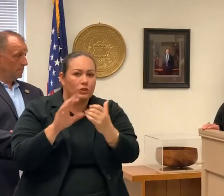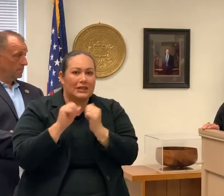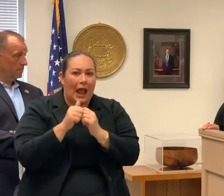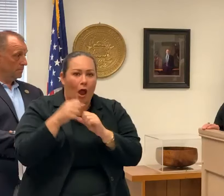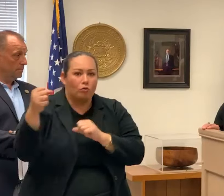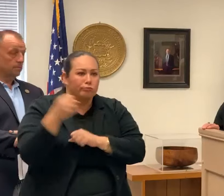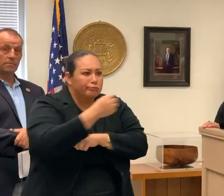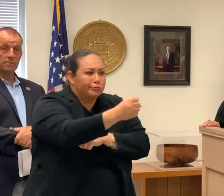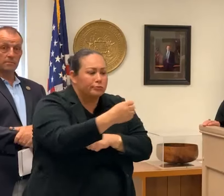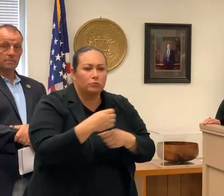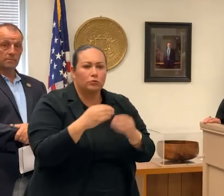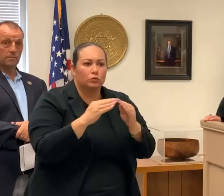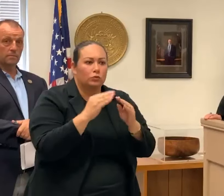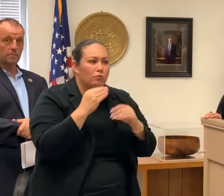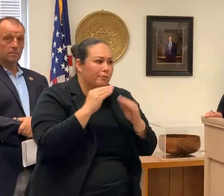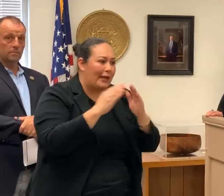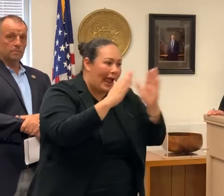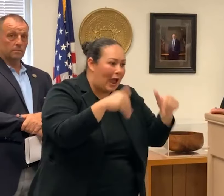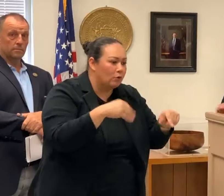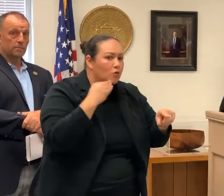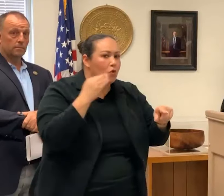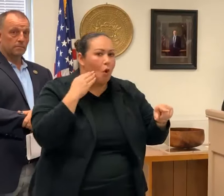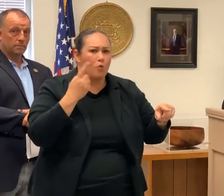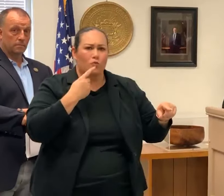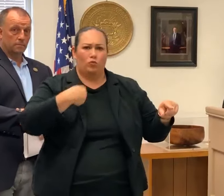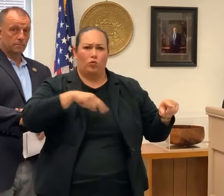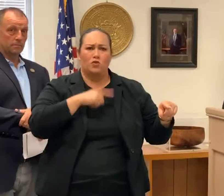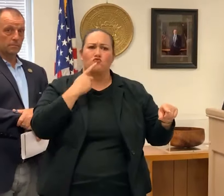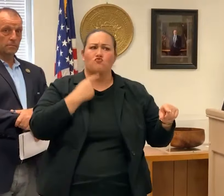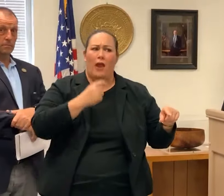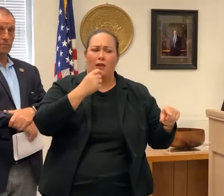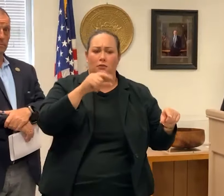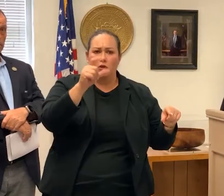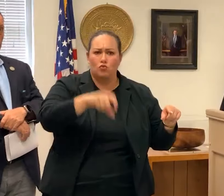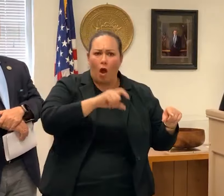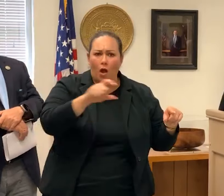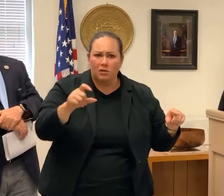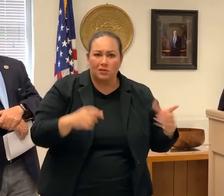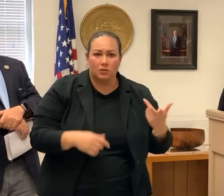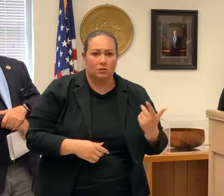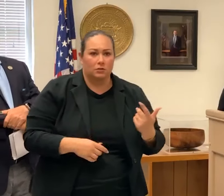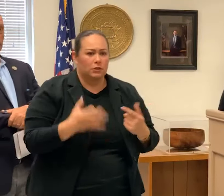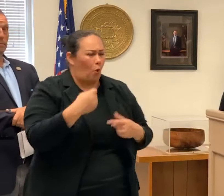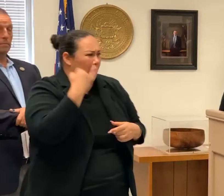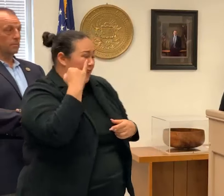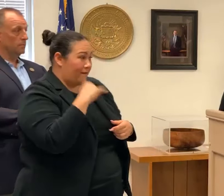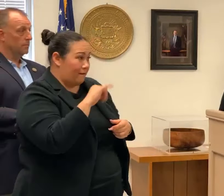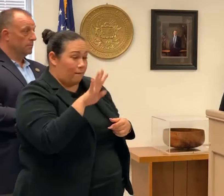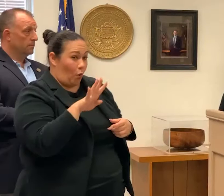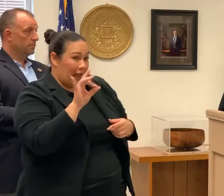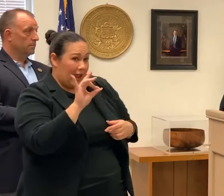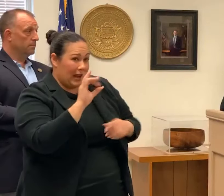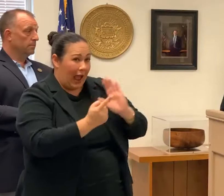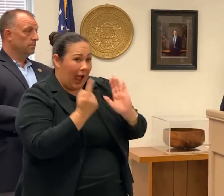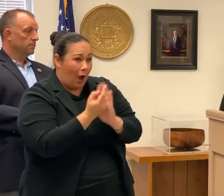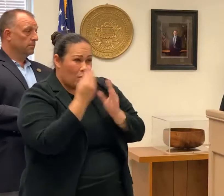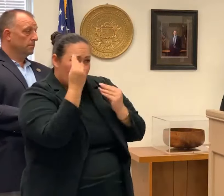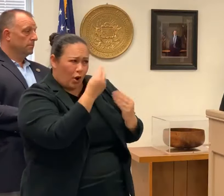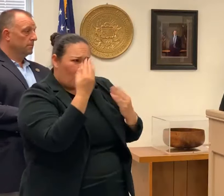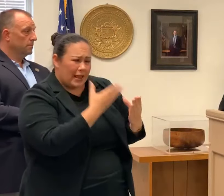we're the Red Cross. We don't do things like that. So if they do get a 48-hour notice, that means they have been? We